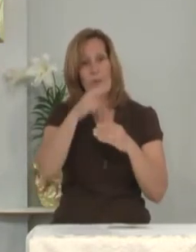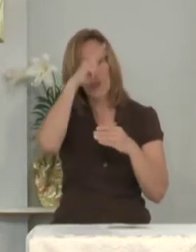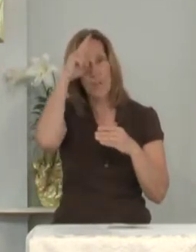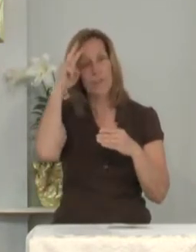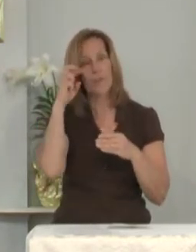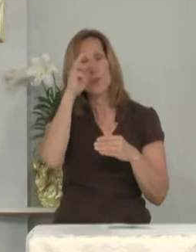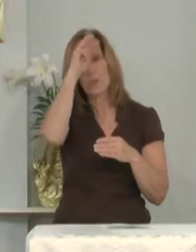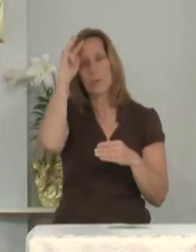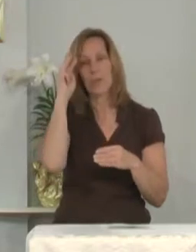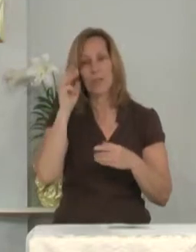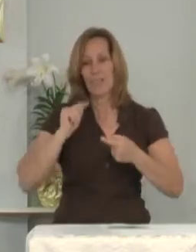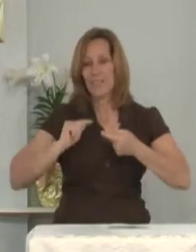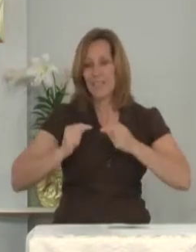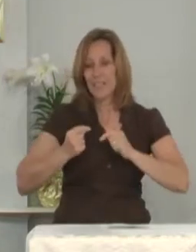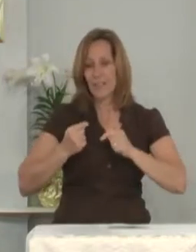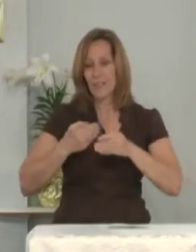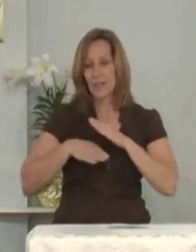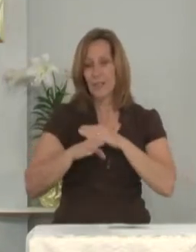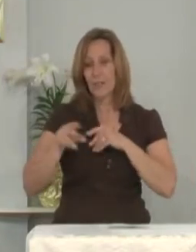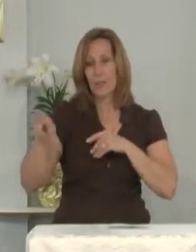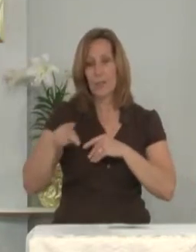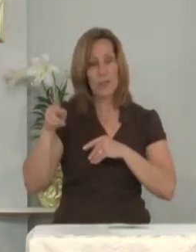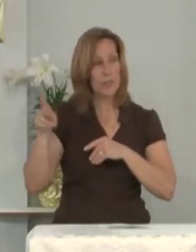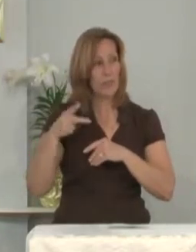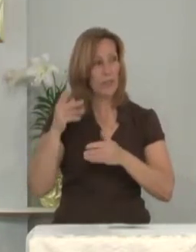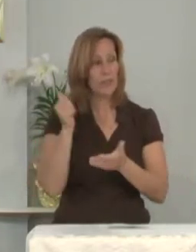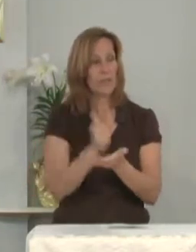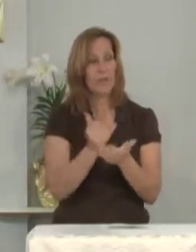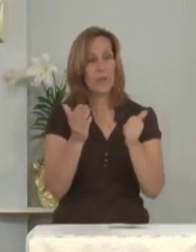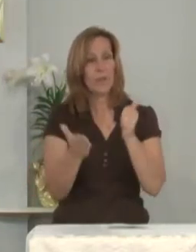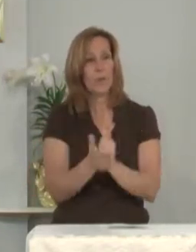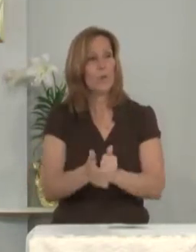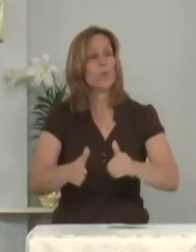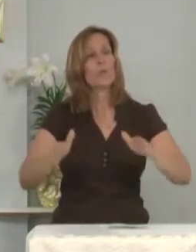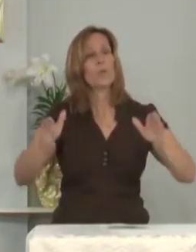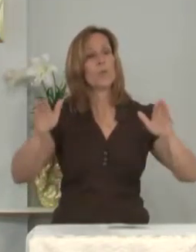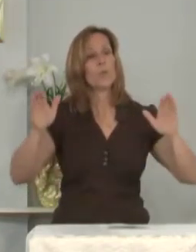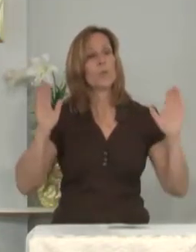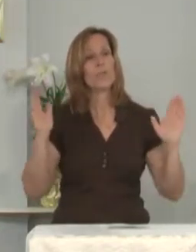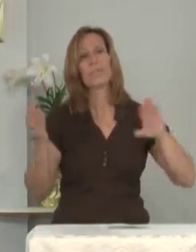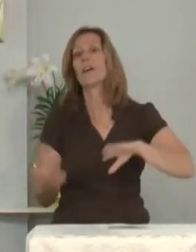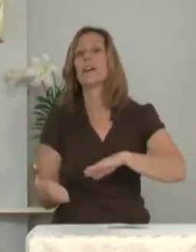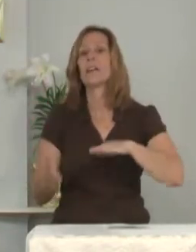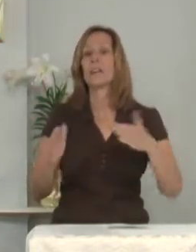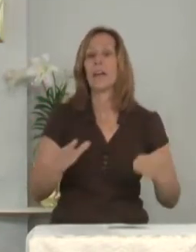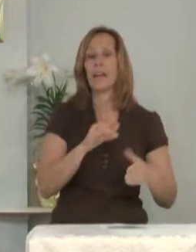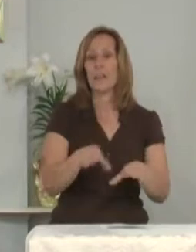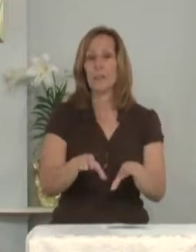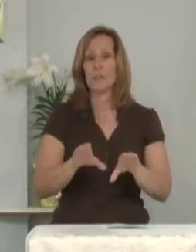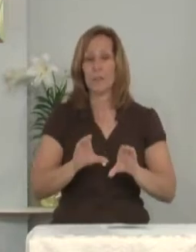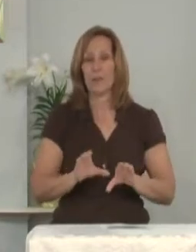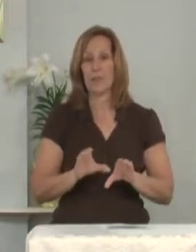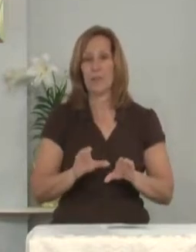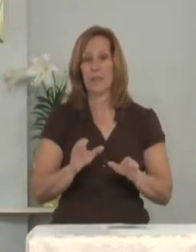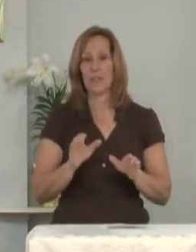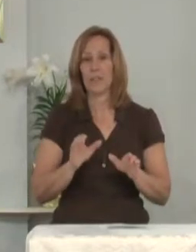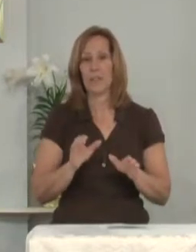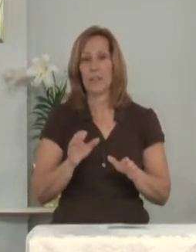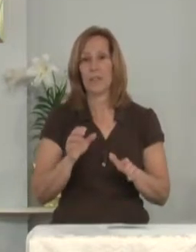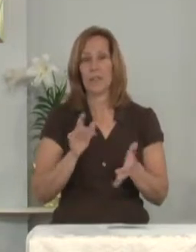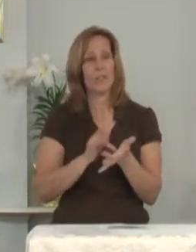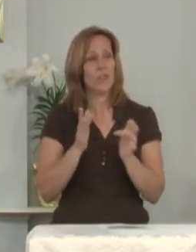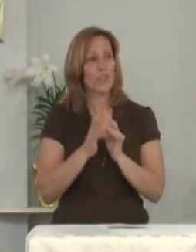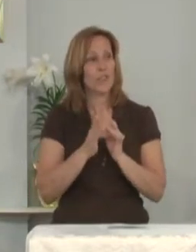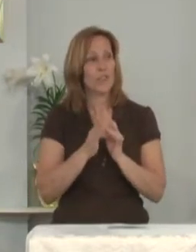Virgin Mary, suffered under Pontius Pilate, was crucified, died, and was buried. He